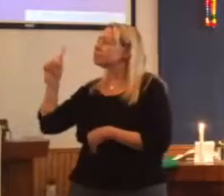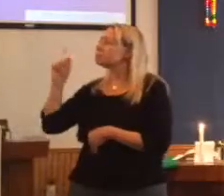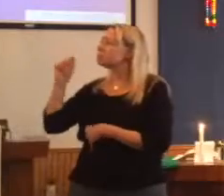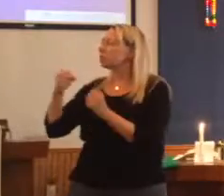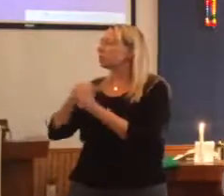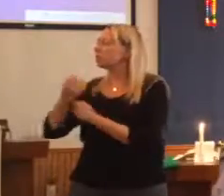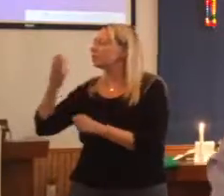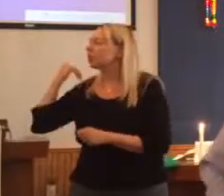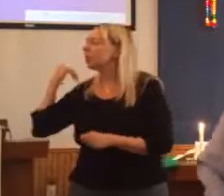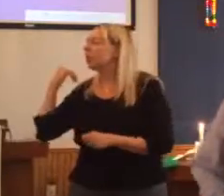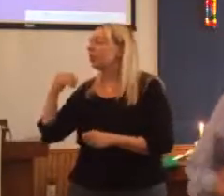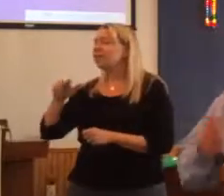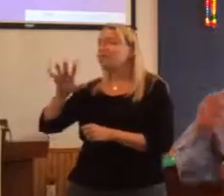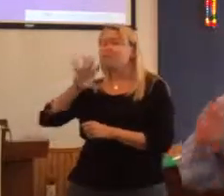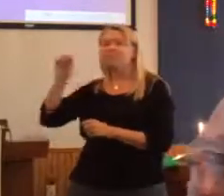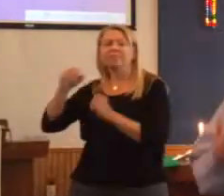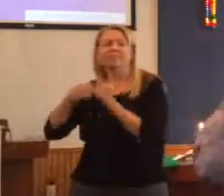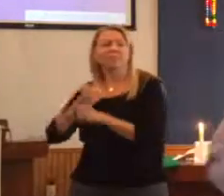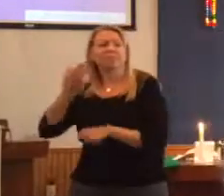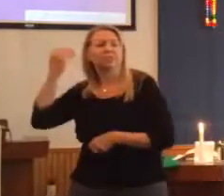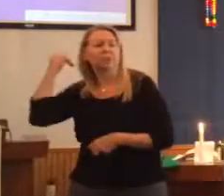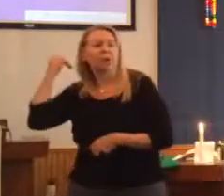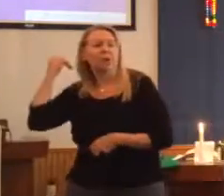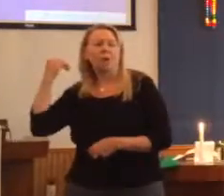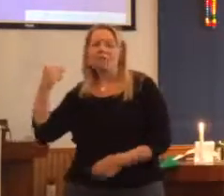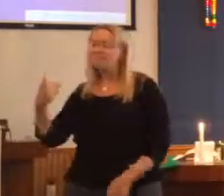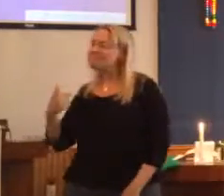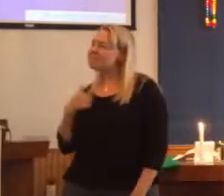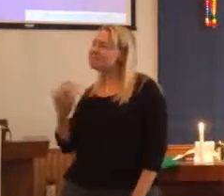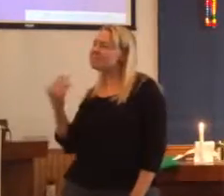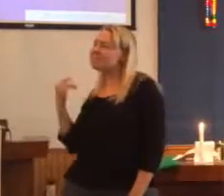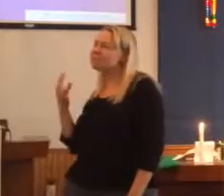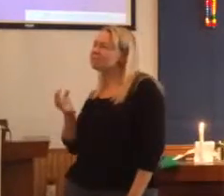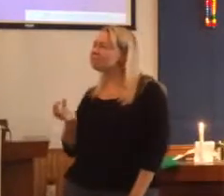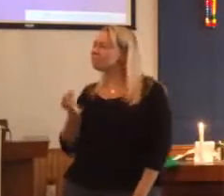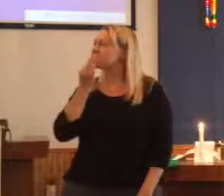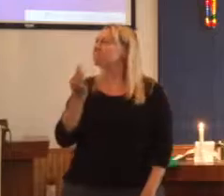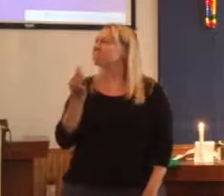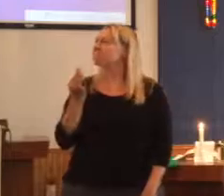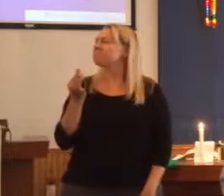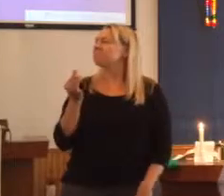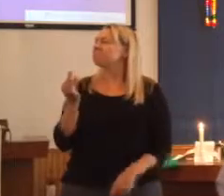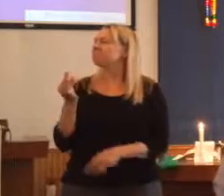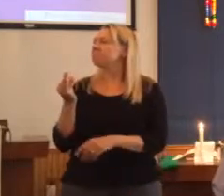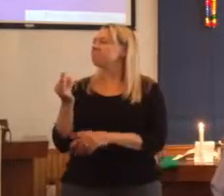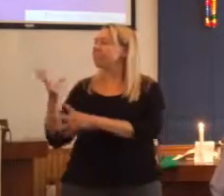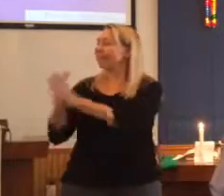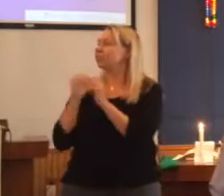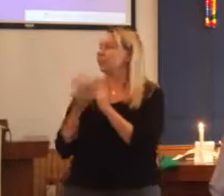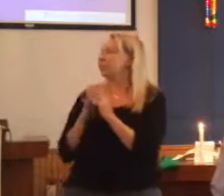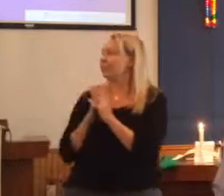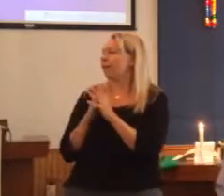ago or 50 years ago and how good you were at catching a football.